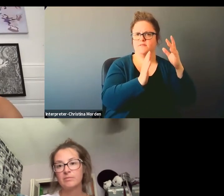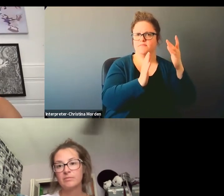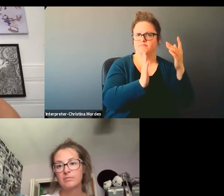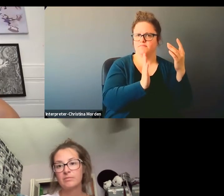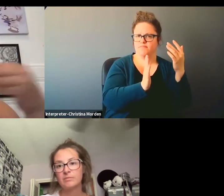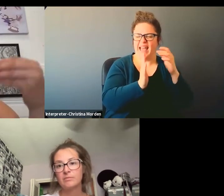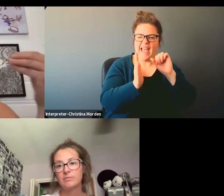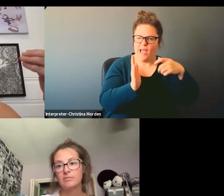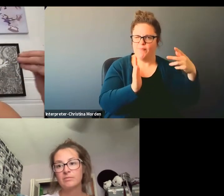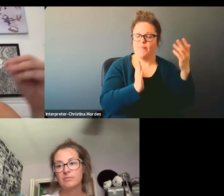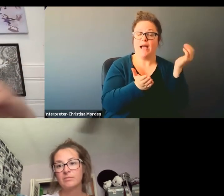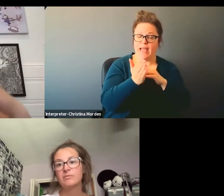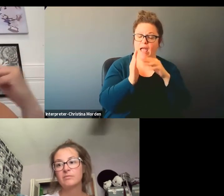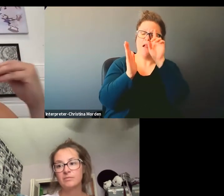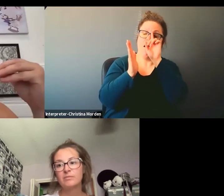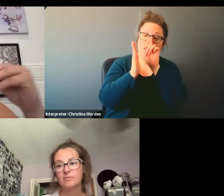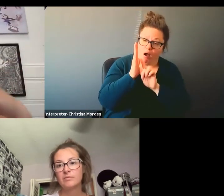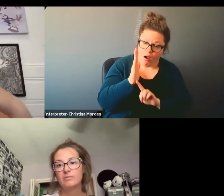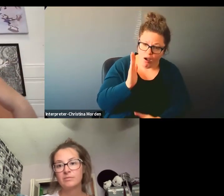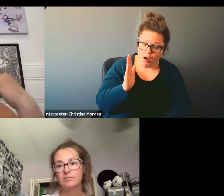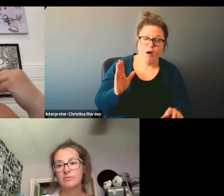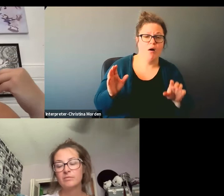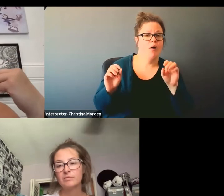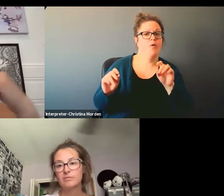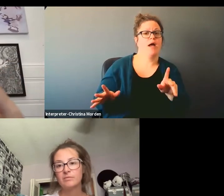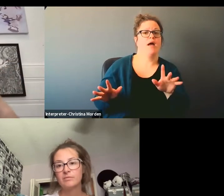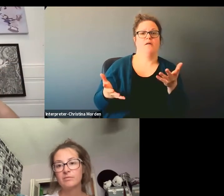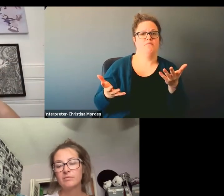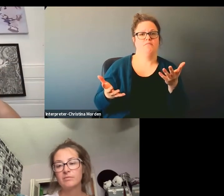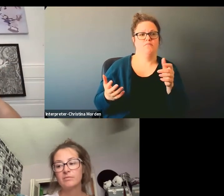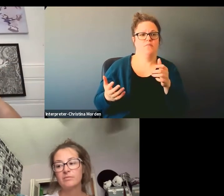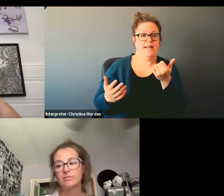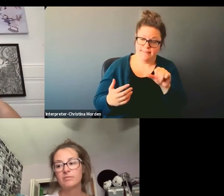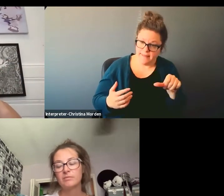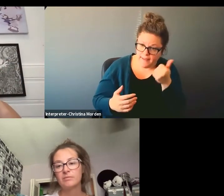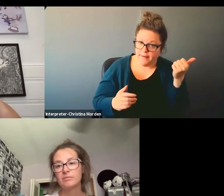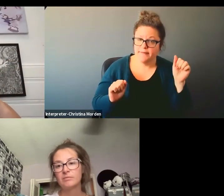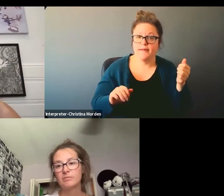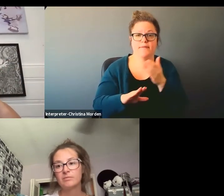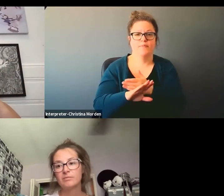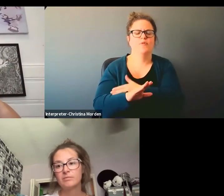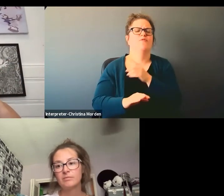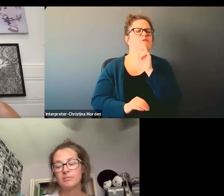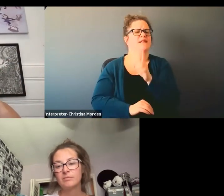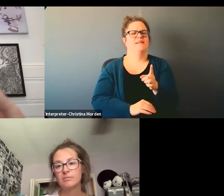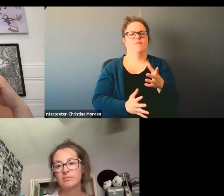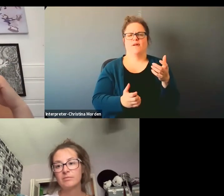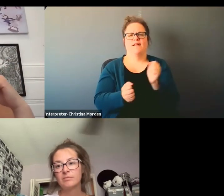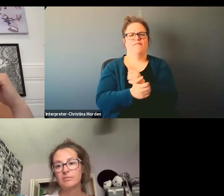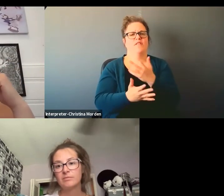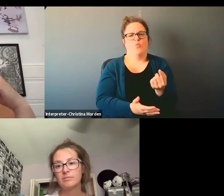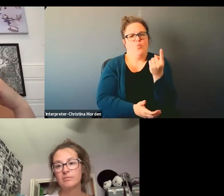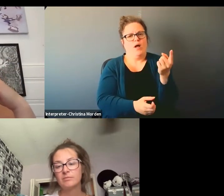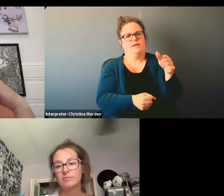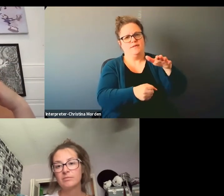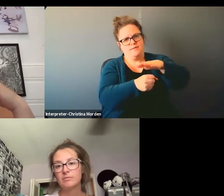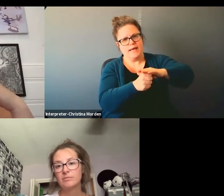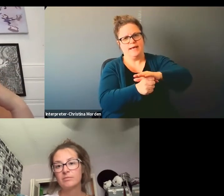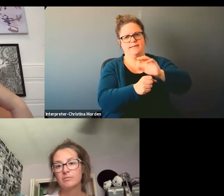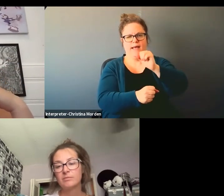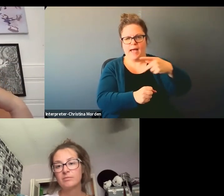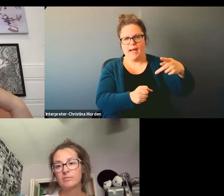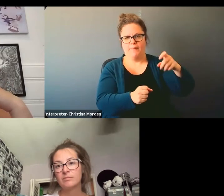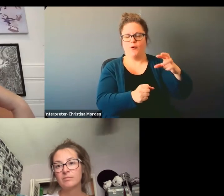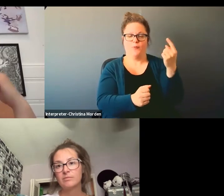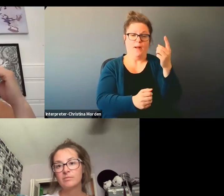of time, what the resources they need, all in one place, easy to see. And like I said, it's just really, I think, groundbreaking because